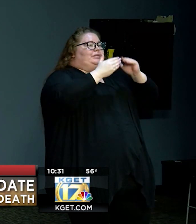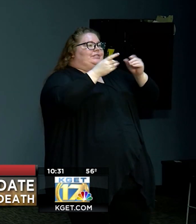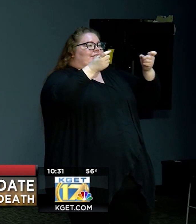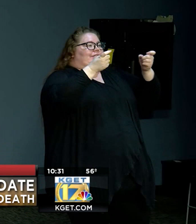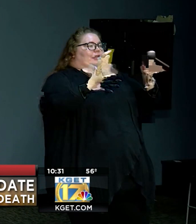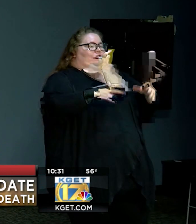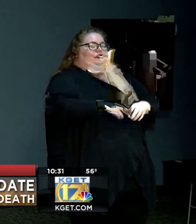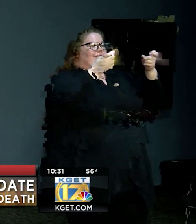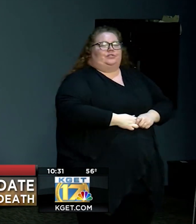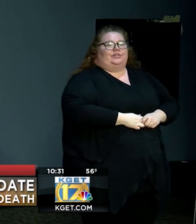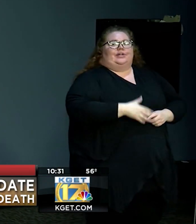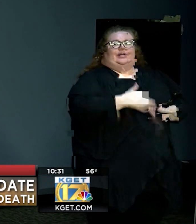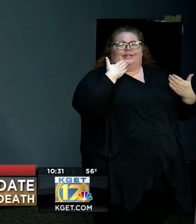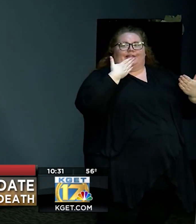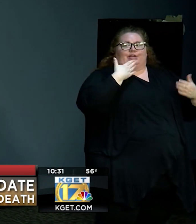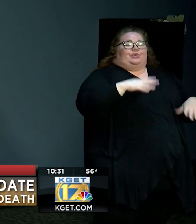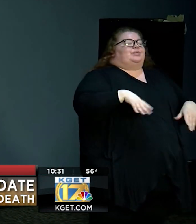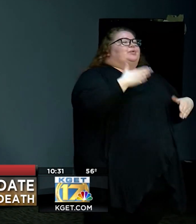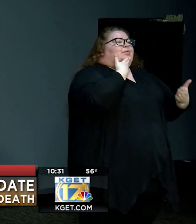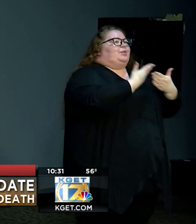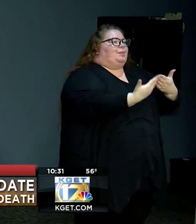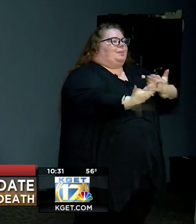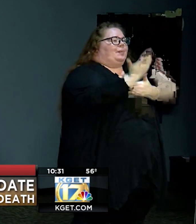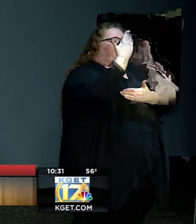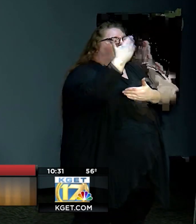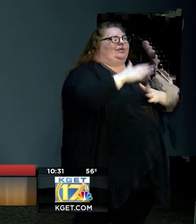Thank you, Matt, and good morning, everyone. I